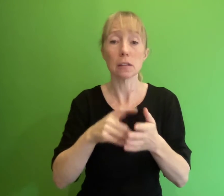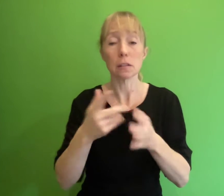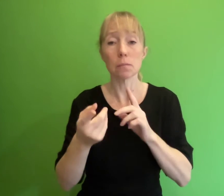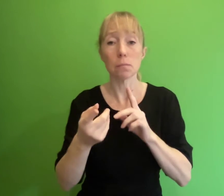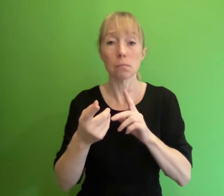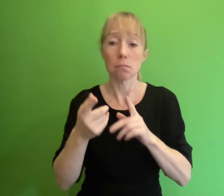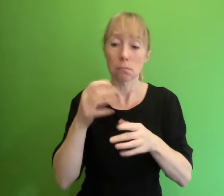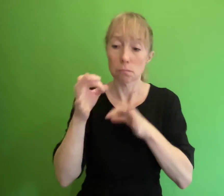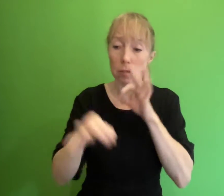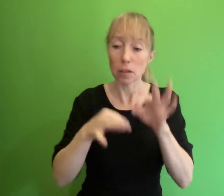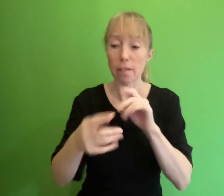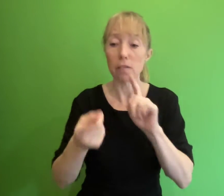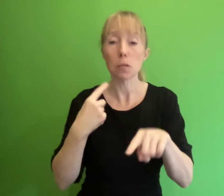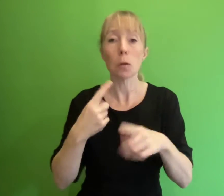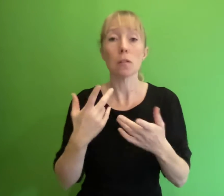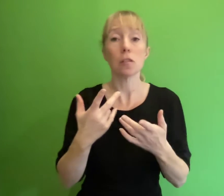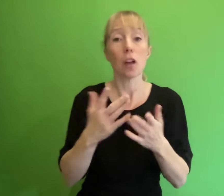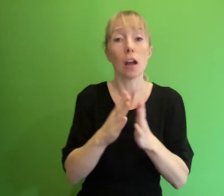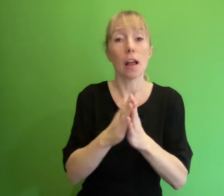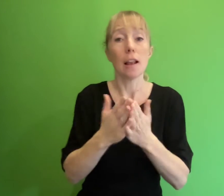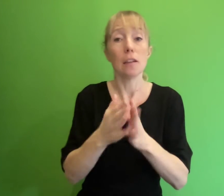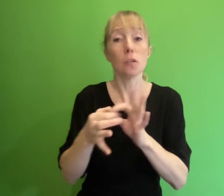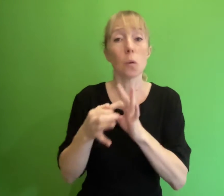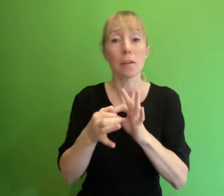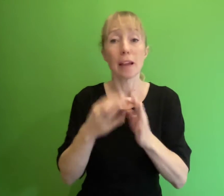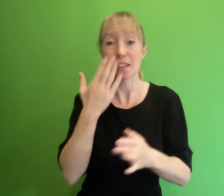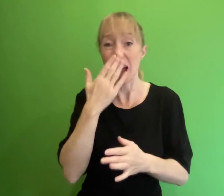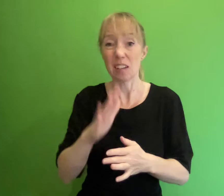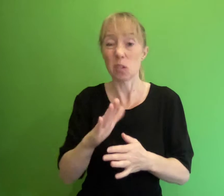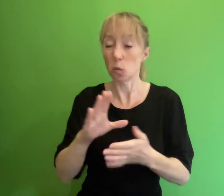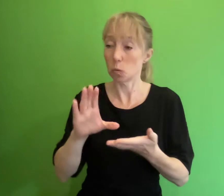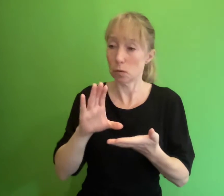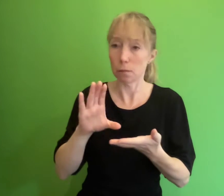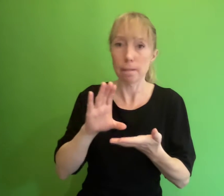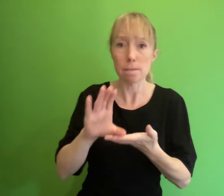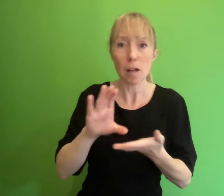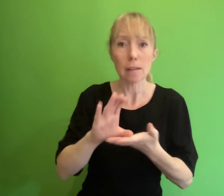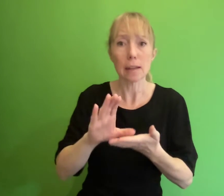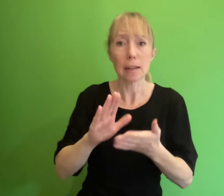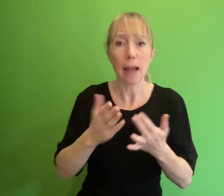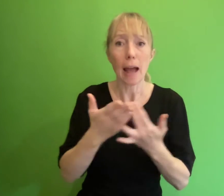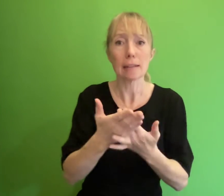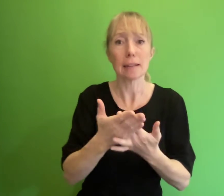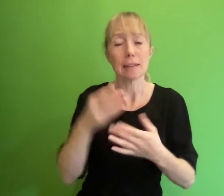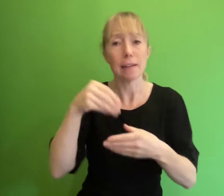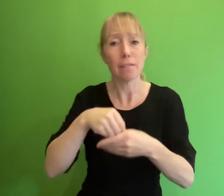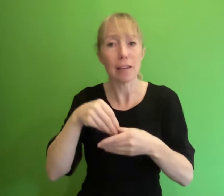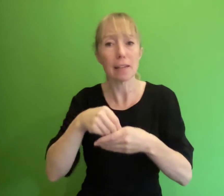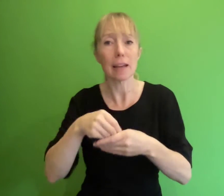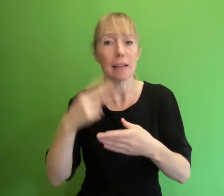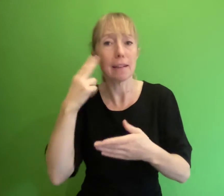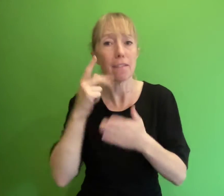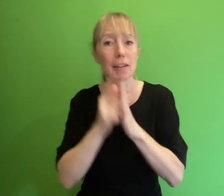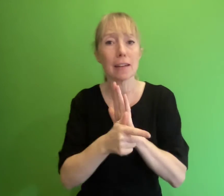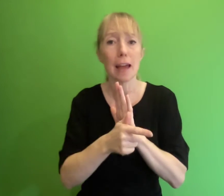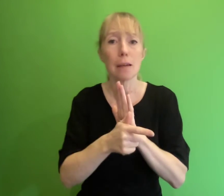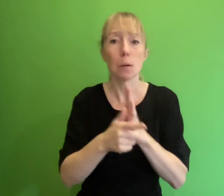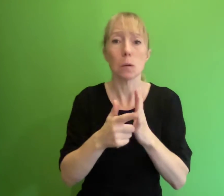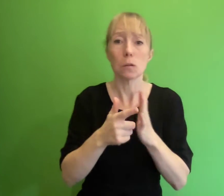Literature organisations' attitudes to funding access and investing in deaf and disabled writers and audiences were explored in the